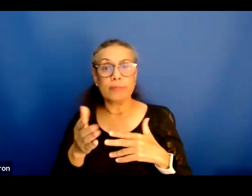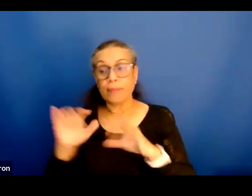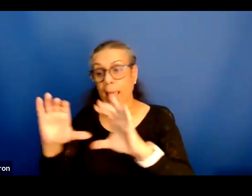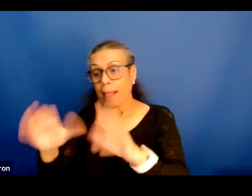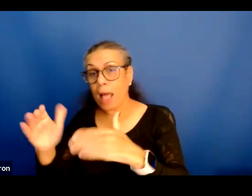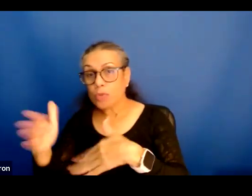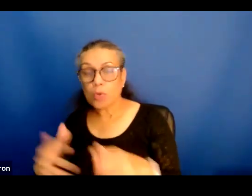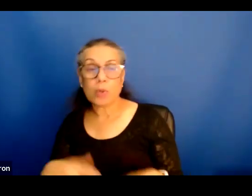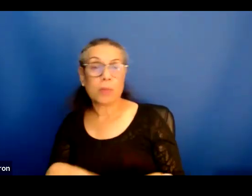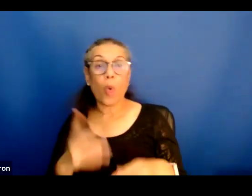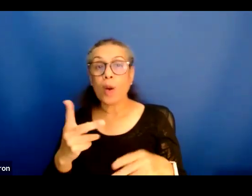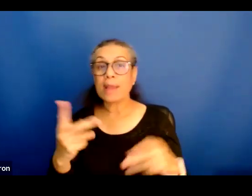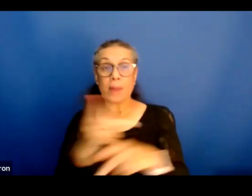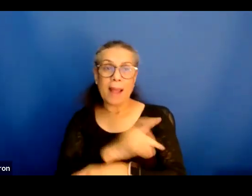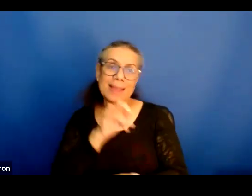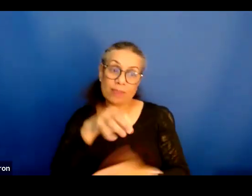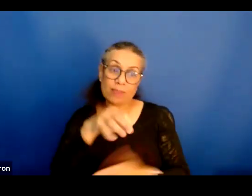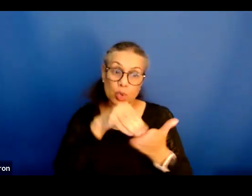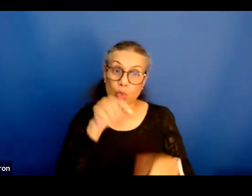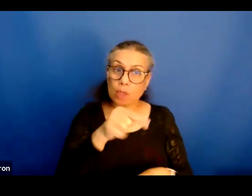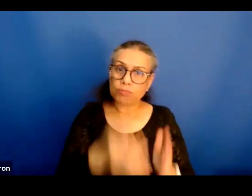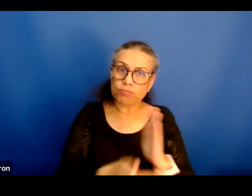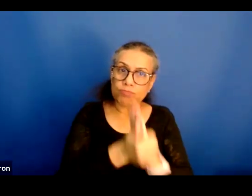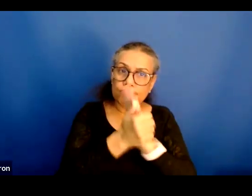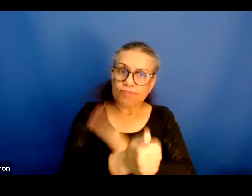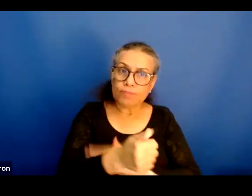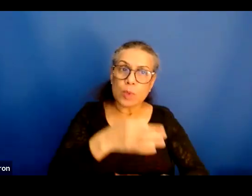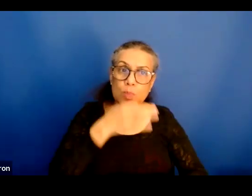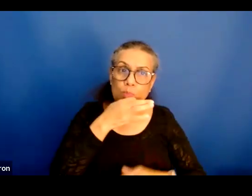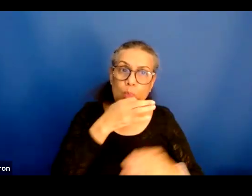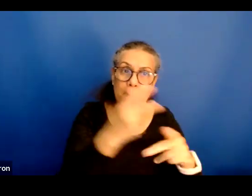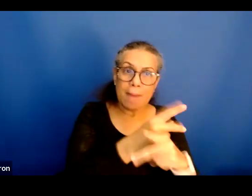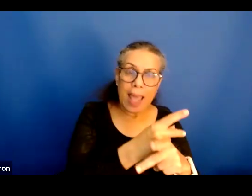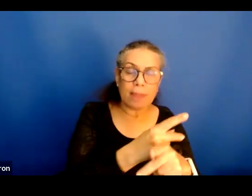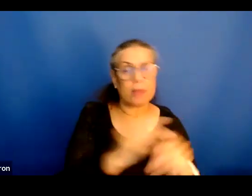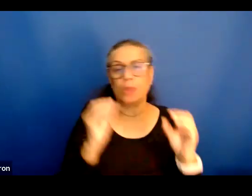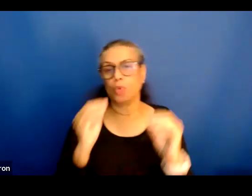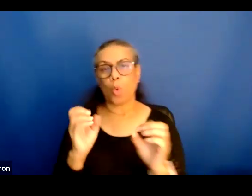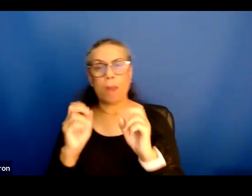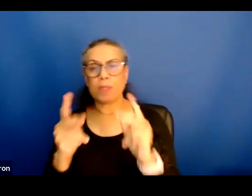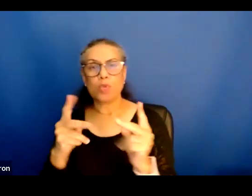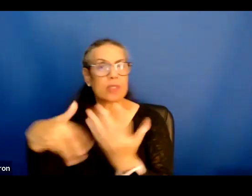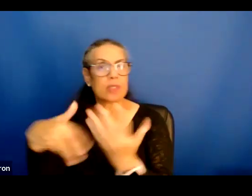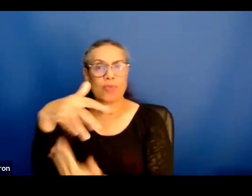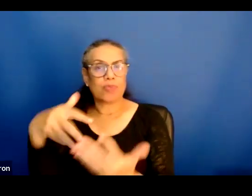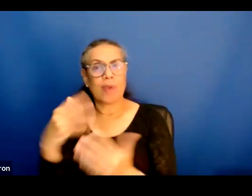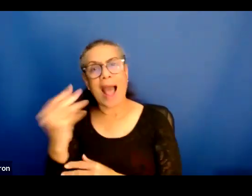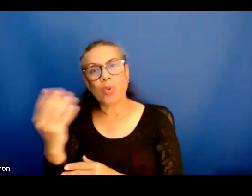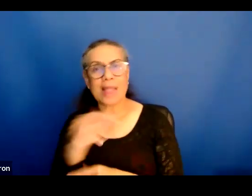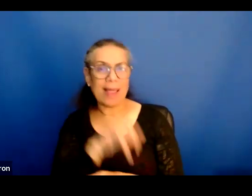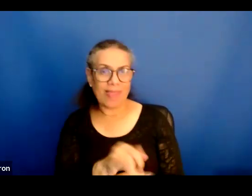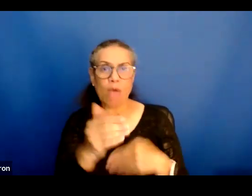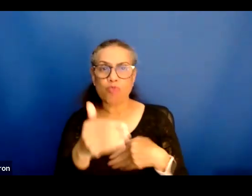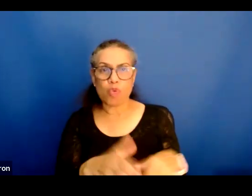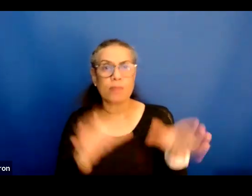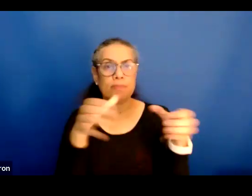either through math. If a student was really strong in math, there wasn't really lots of opportunities for engagement outside of the classroom